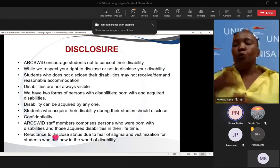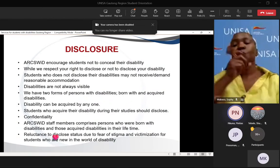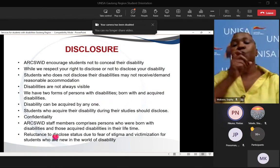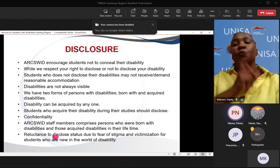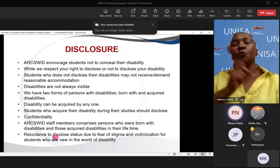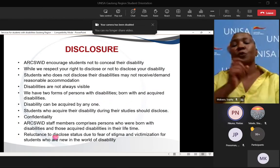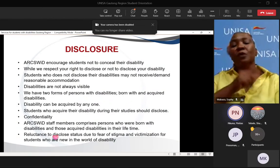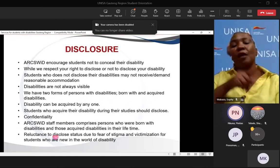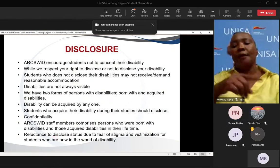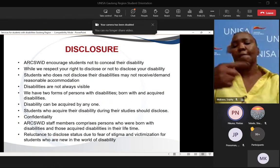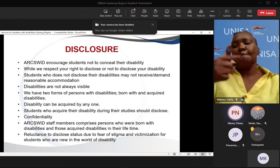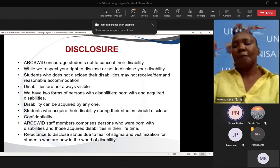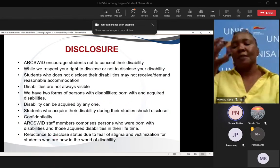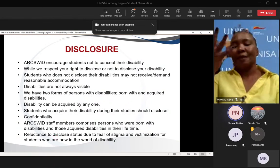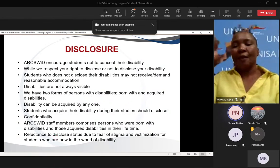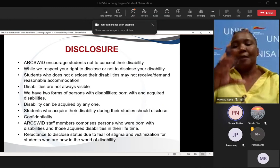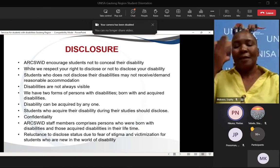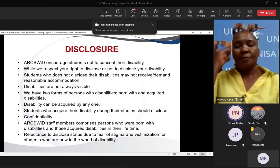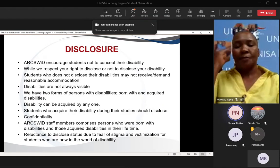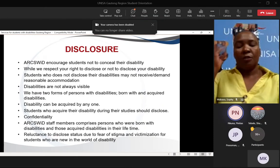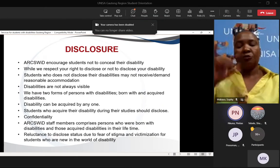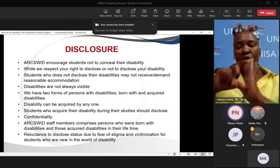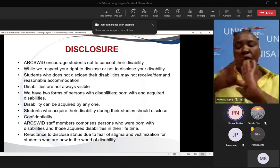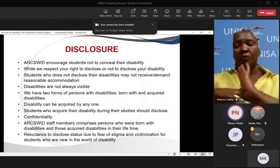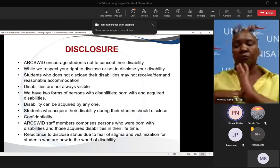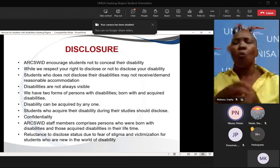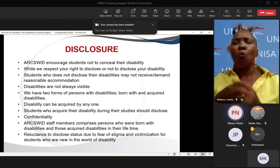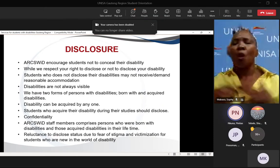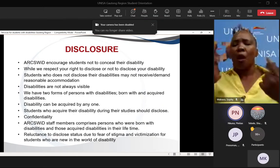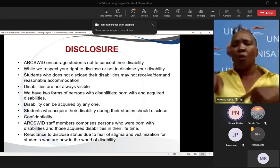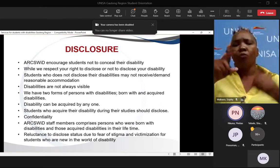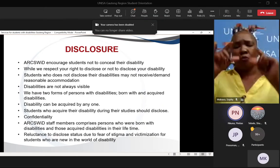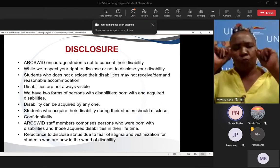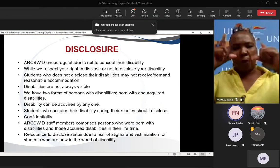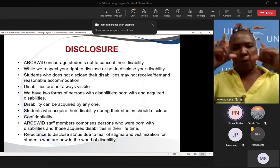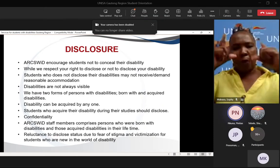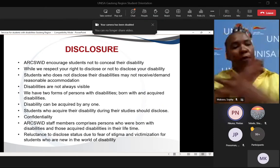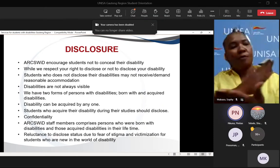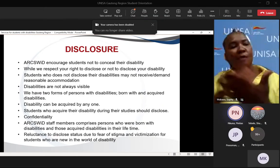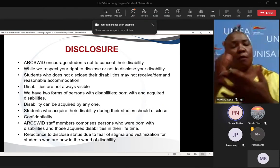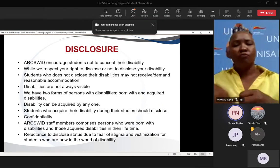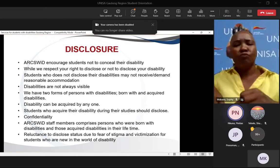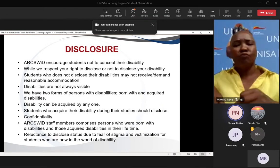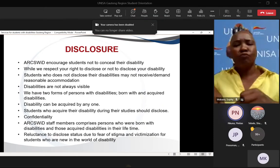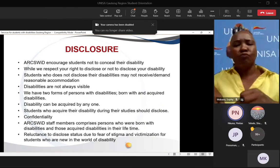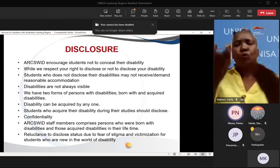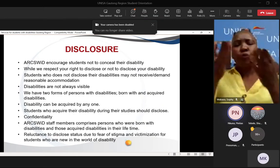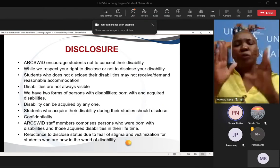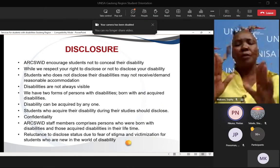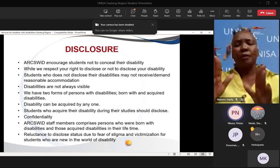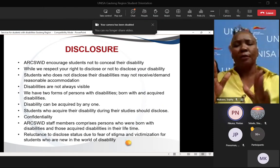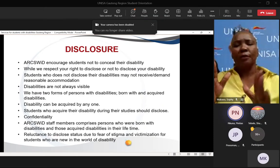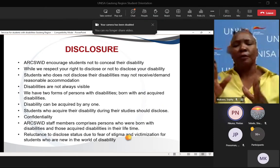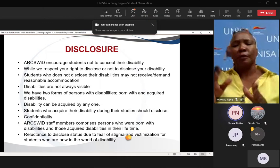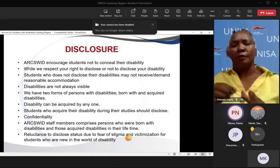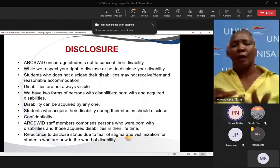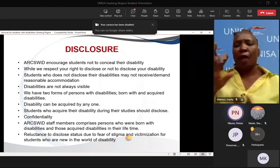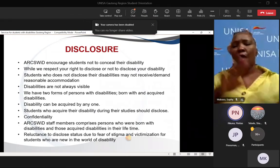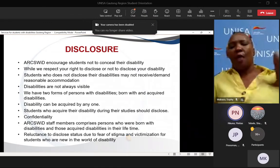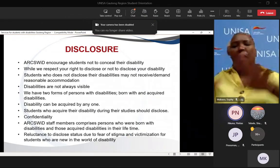then I have first-hand experience of disability we are also aware that some students are reluctant to disclose their